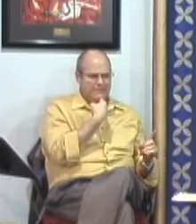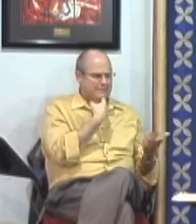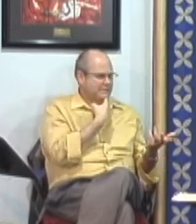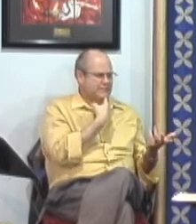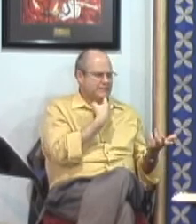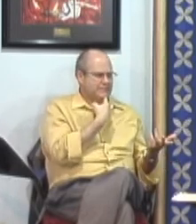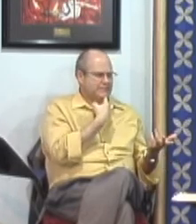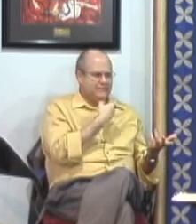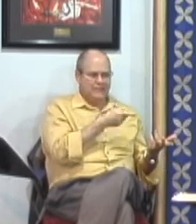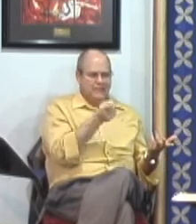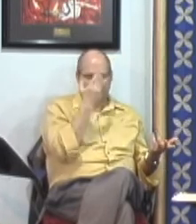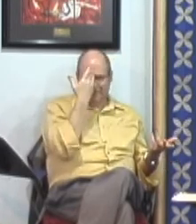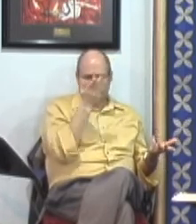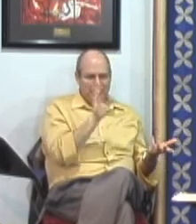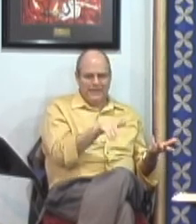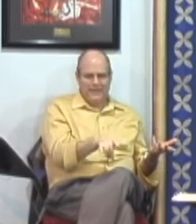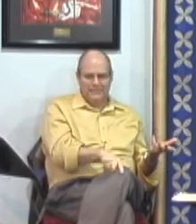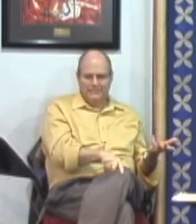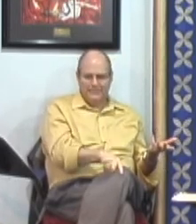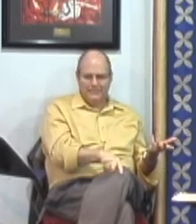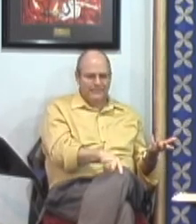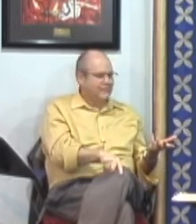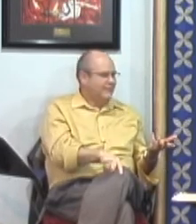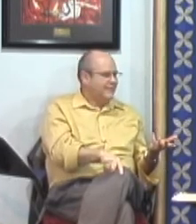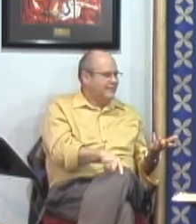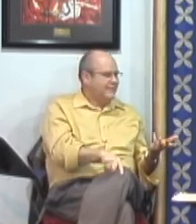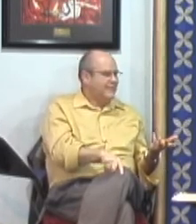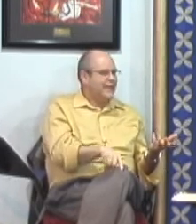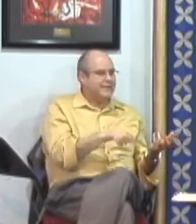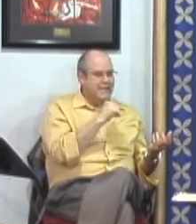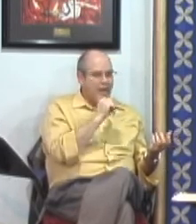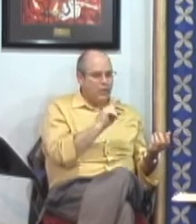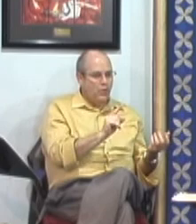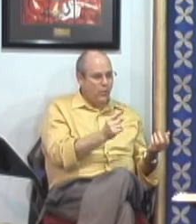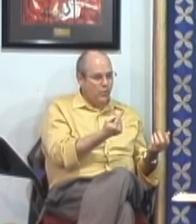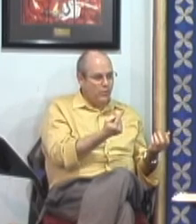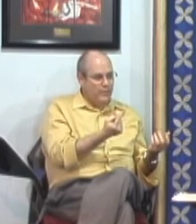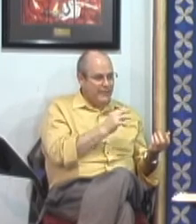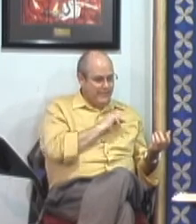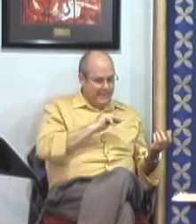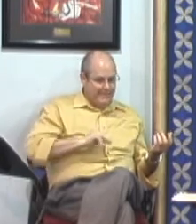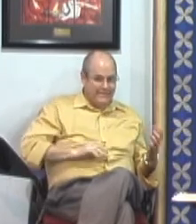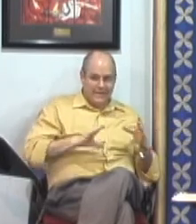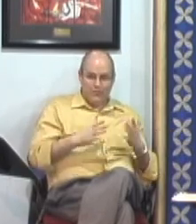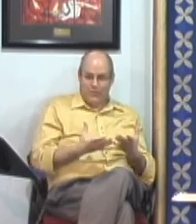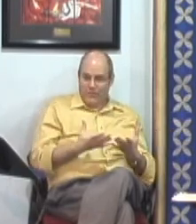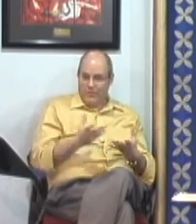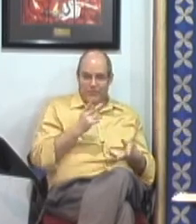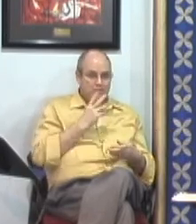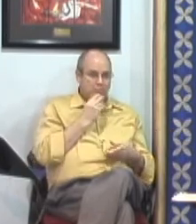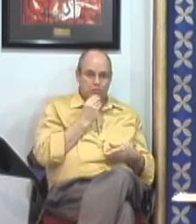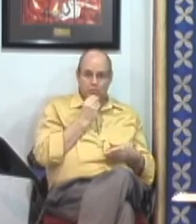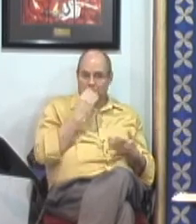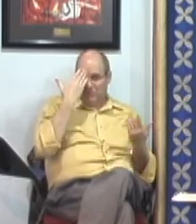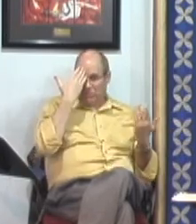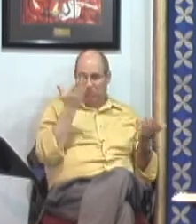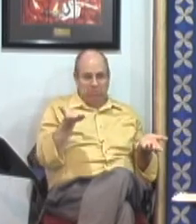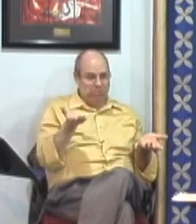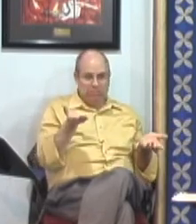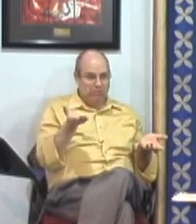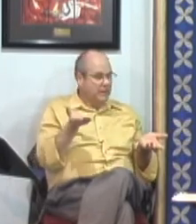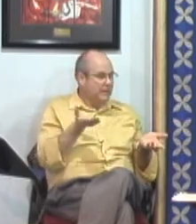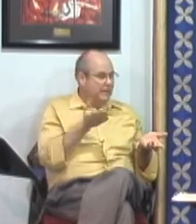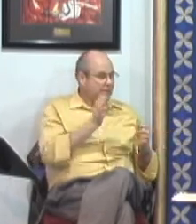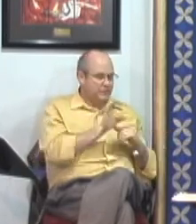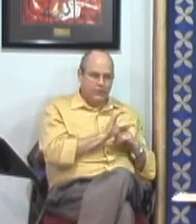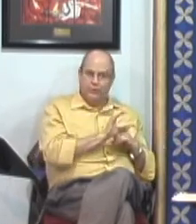hardly anyone knows it, right? And it's not just in the Messianic movement, but hardly anybody in Judaism knows it. And